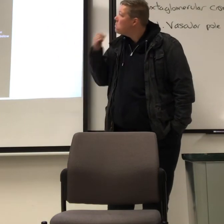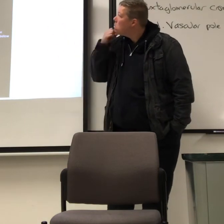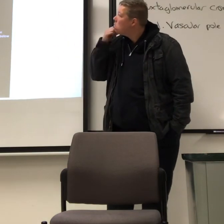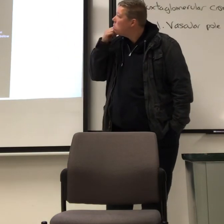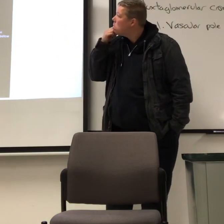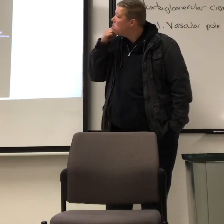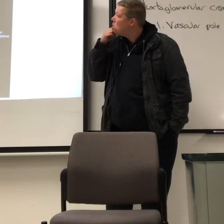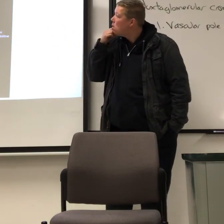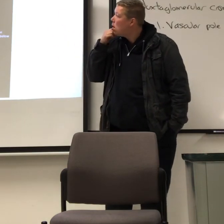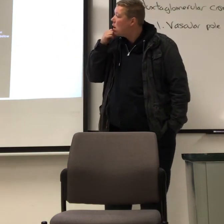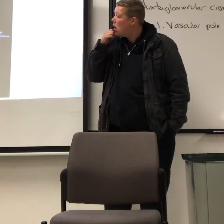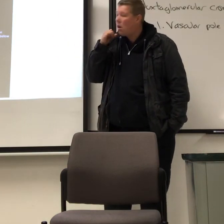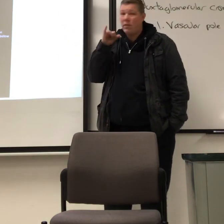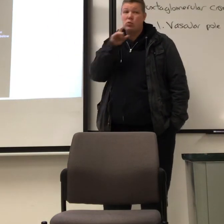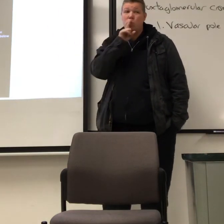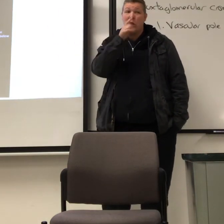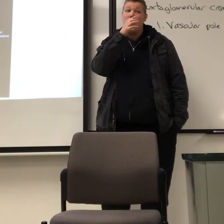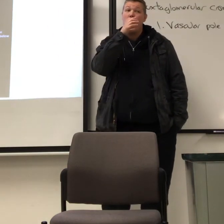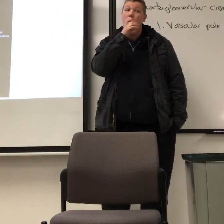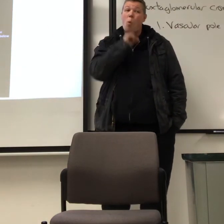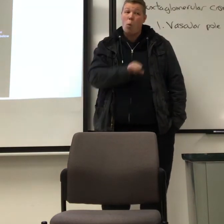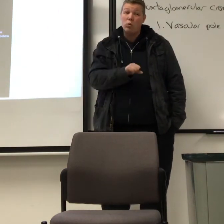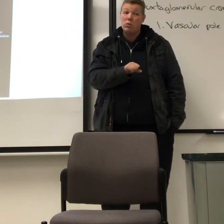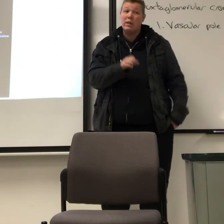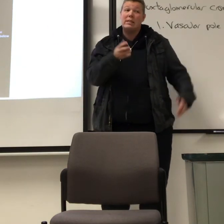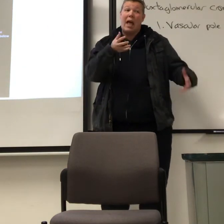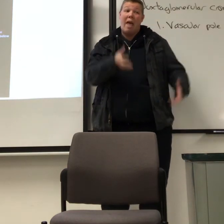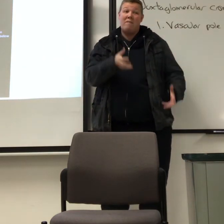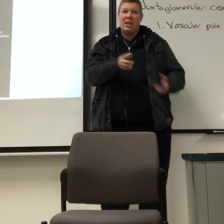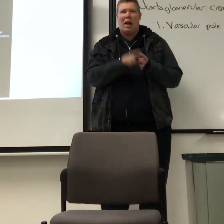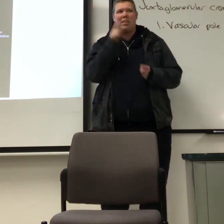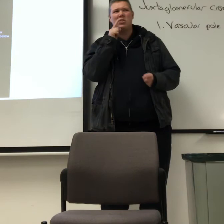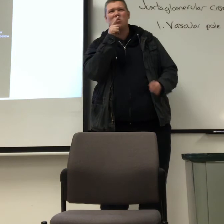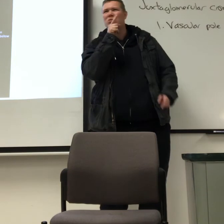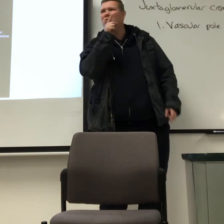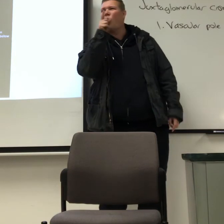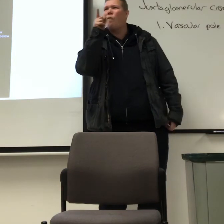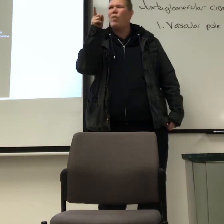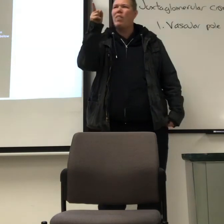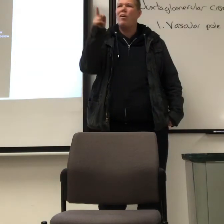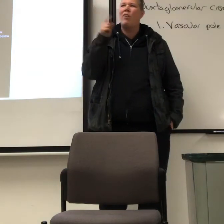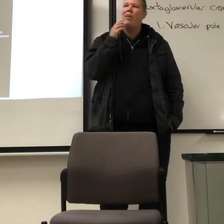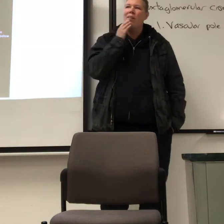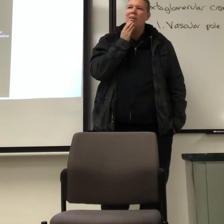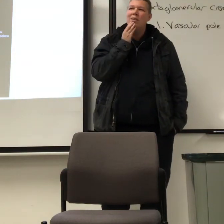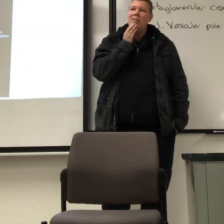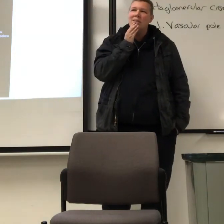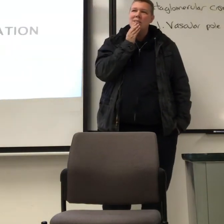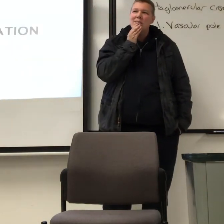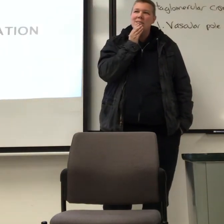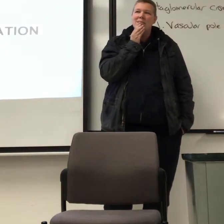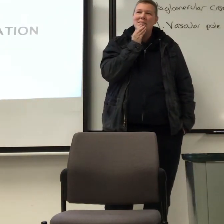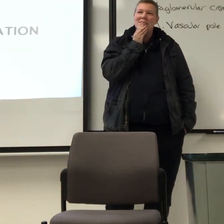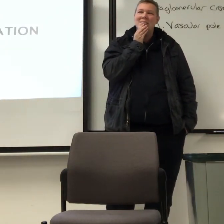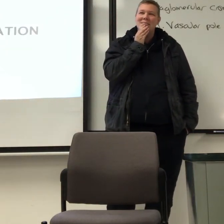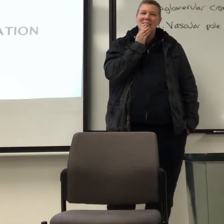like super old. It's heavy. It's on one of our shelves over there. Just don't drop it. It's gonna crack.